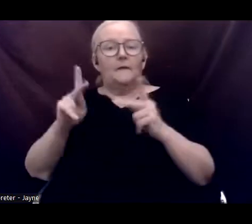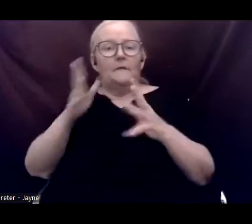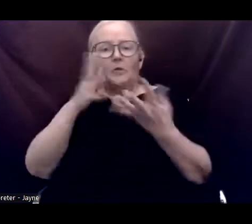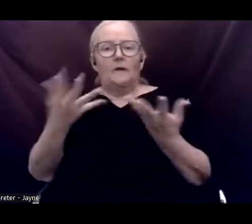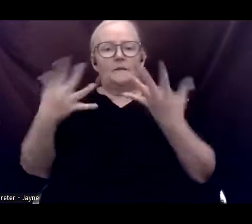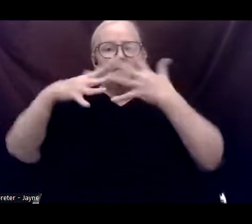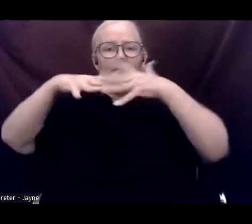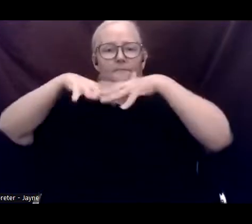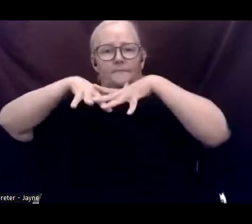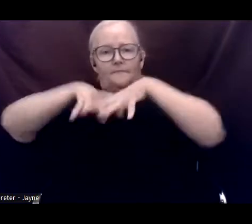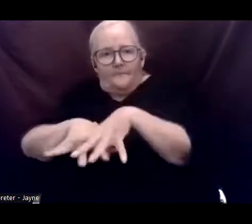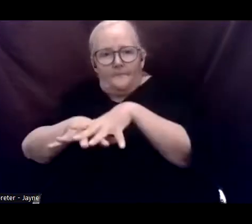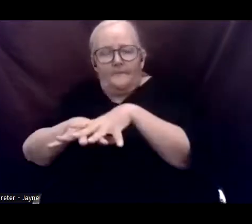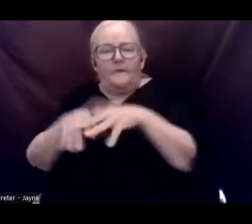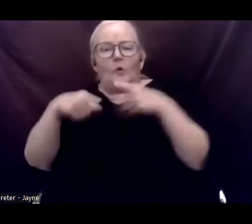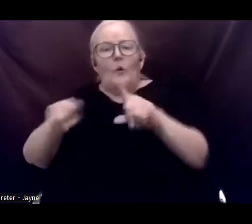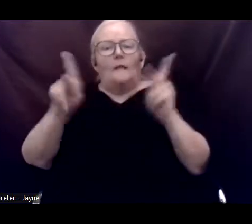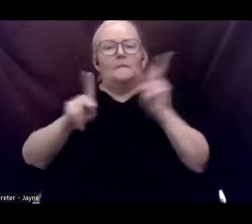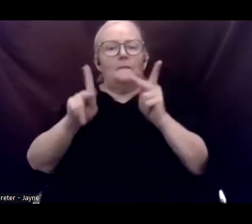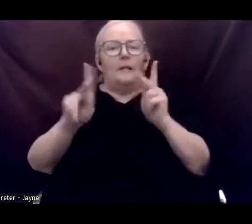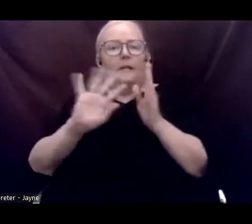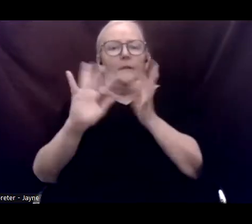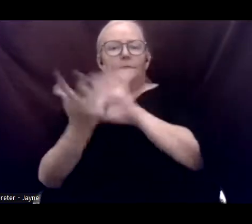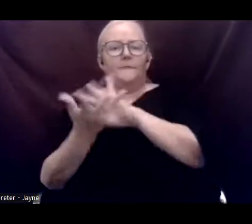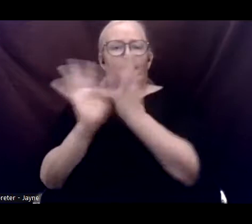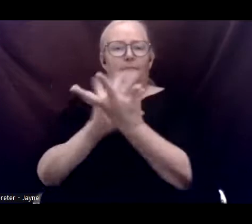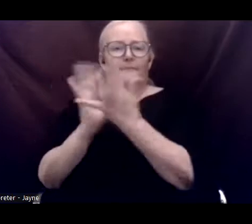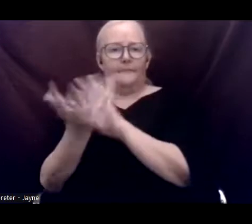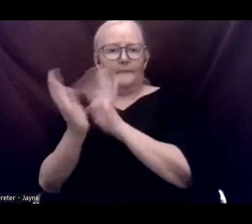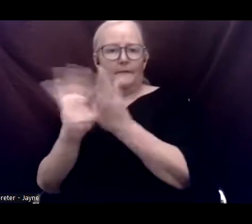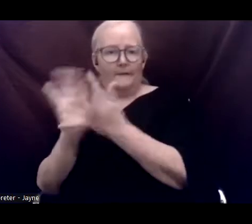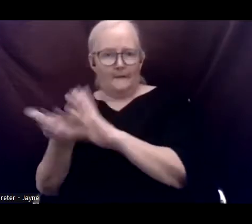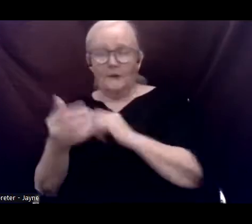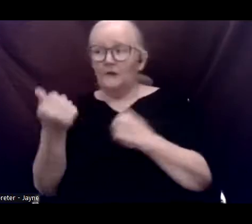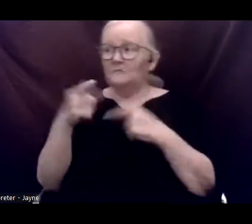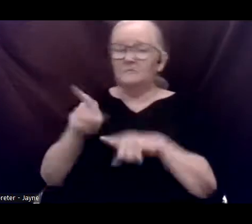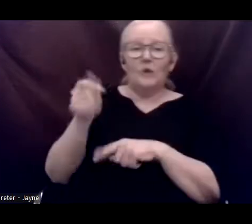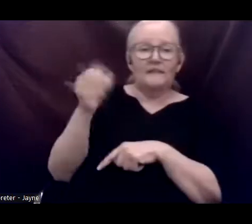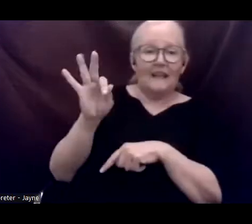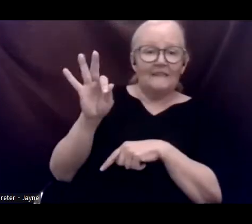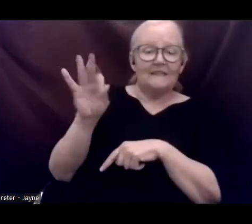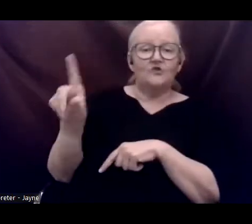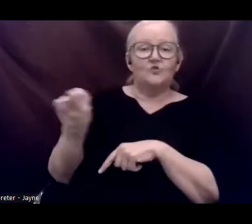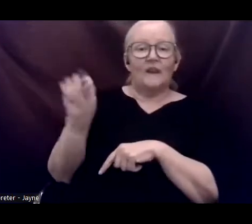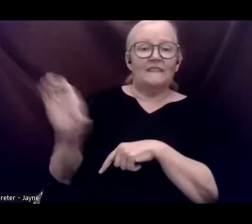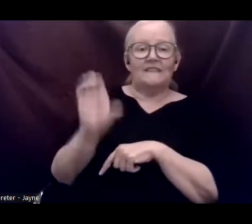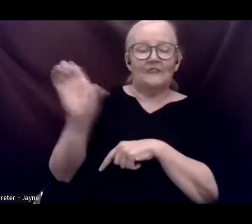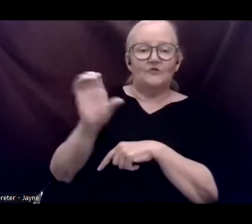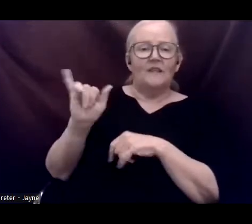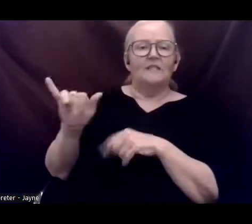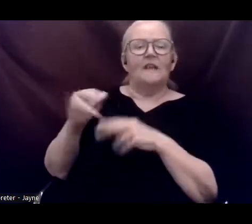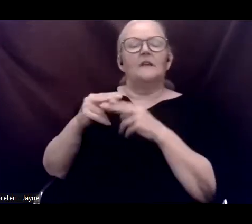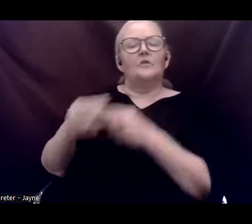into patterns as people danced around the pole. In the 19th and 20th centuries in the U.S., this turned into May Basket